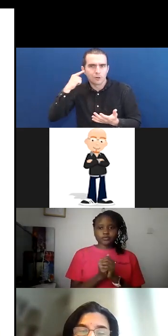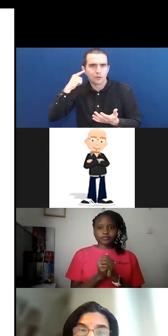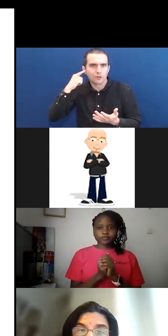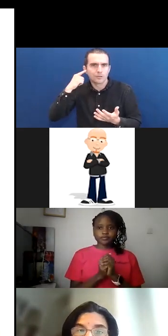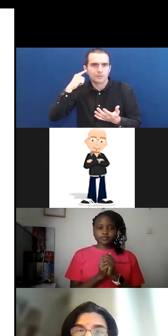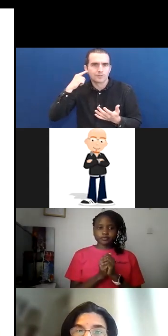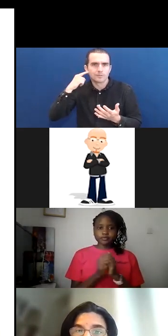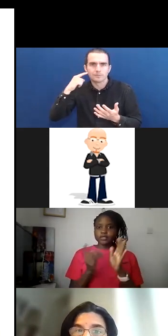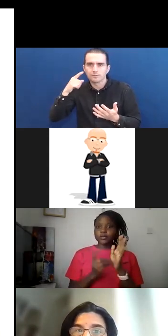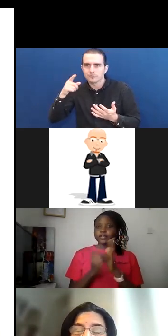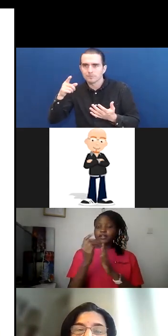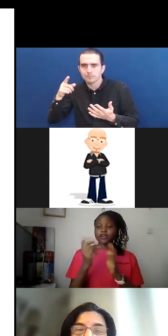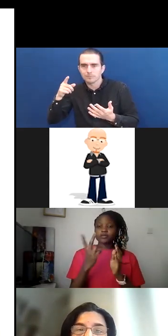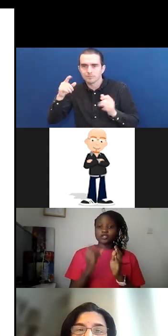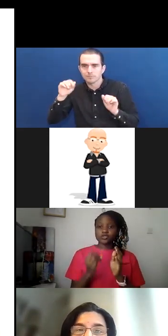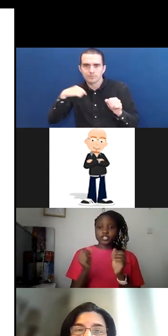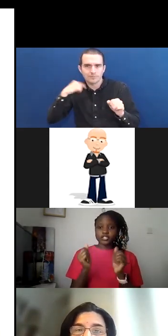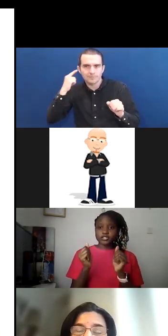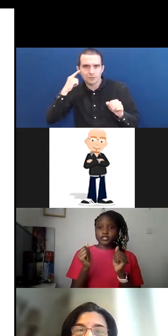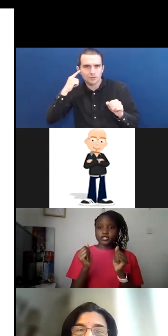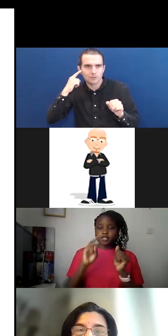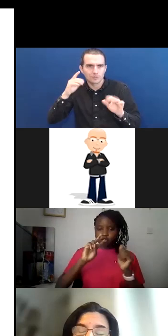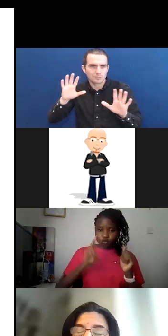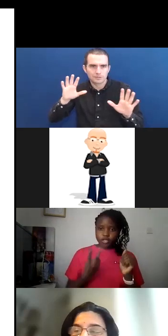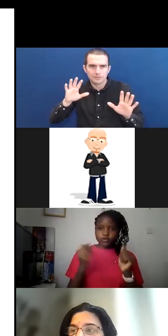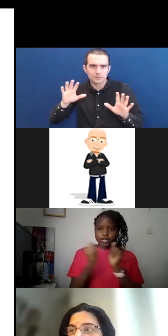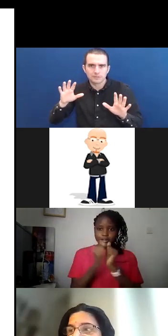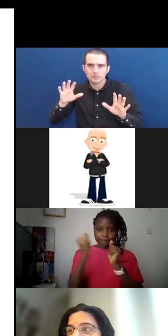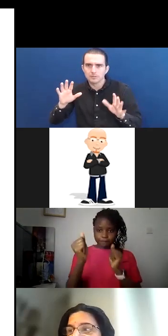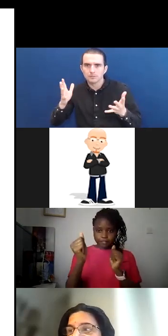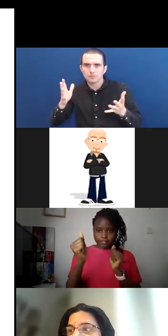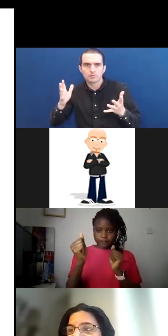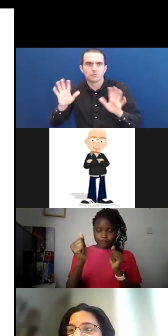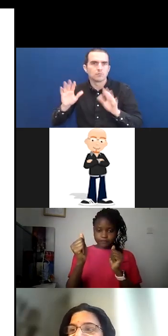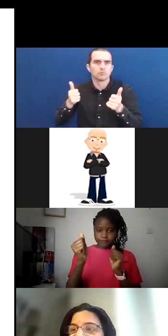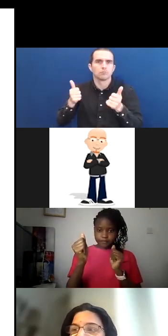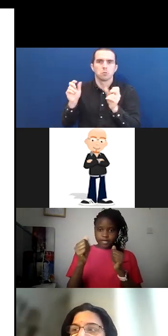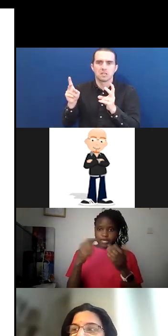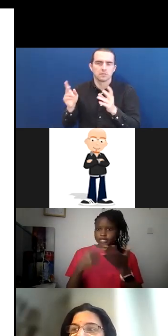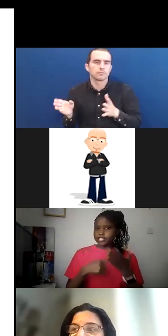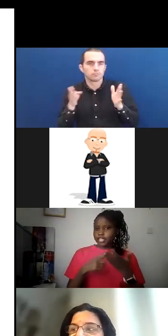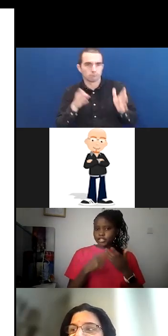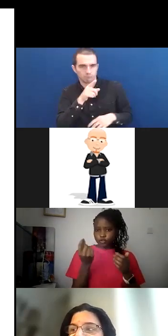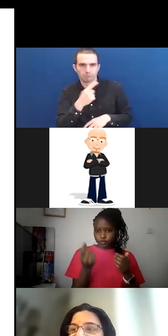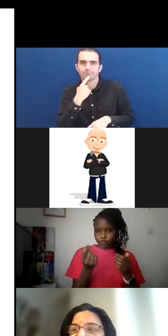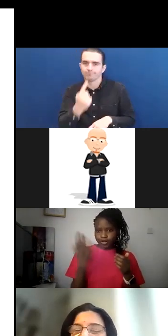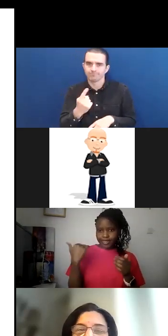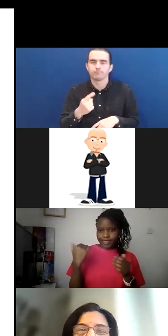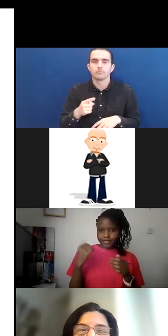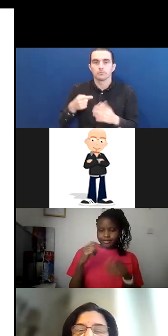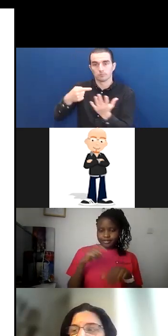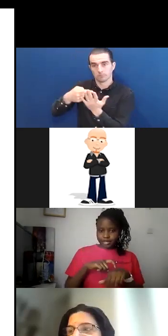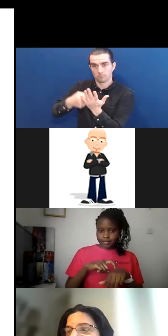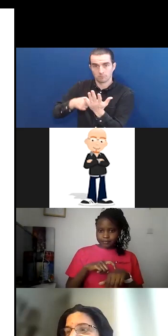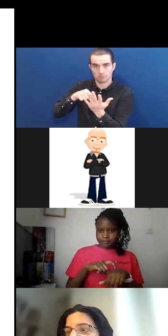in 2015, and it was seen at the time, at least in the discussions we had, that this was, why use open